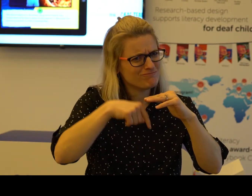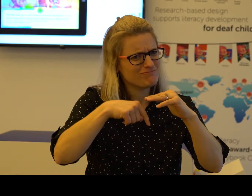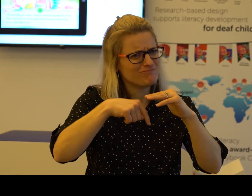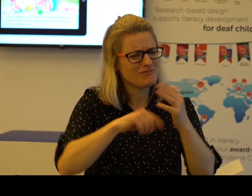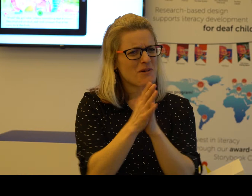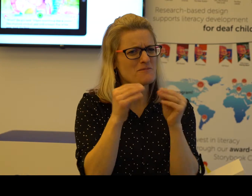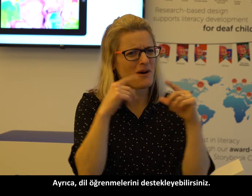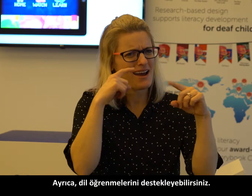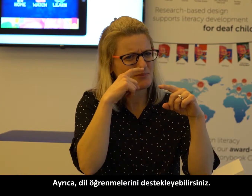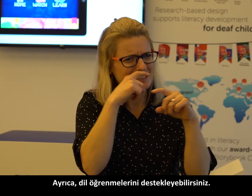You also want to be